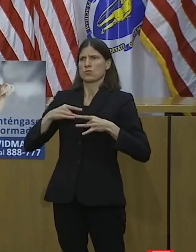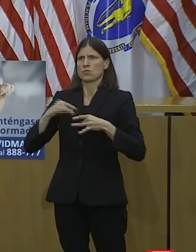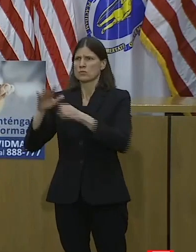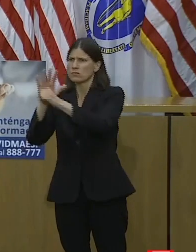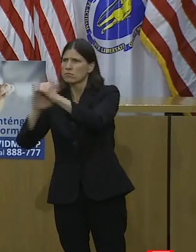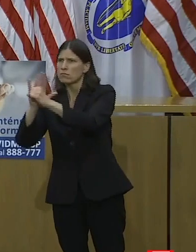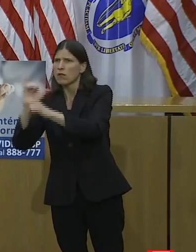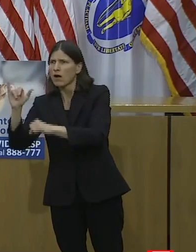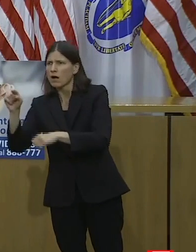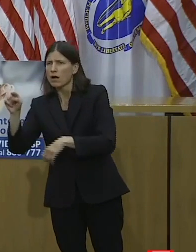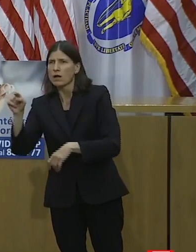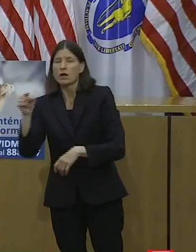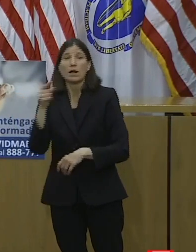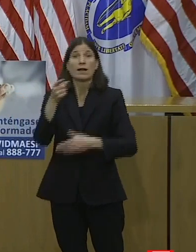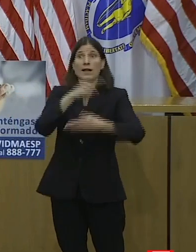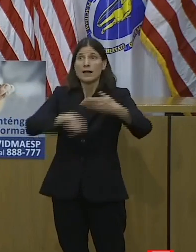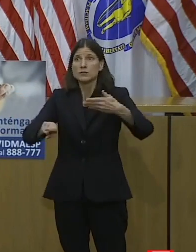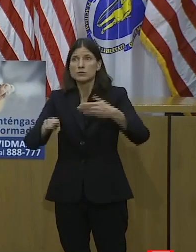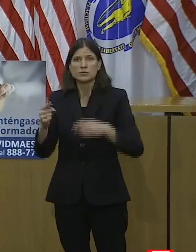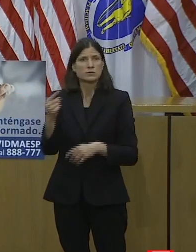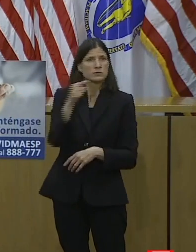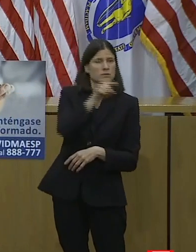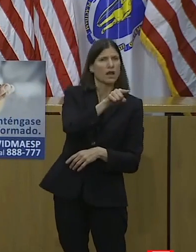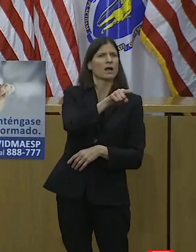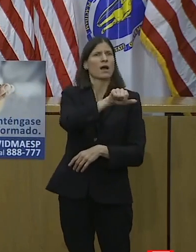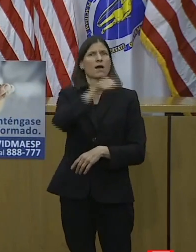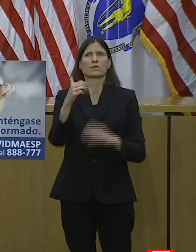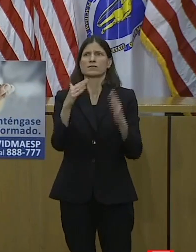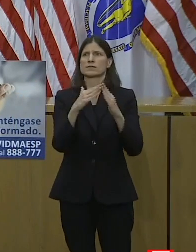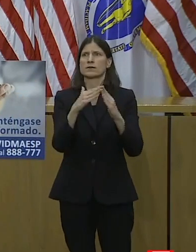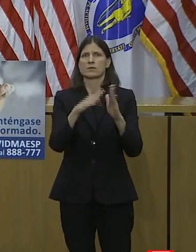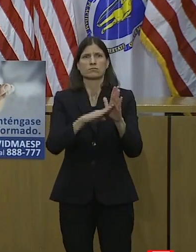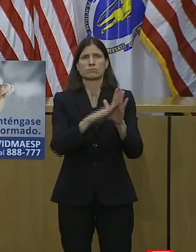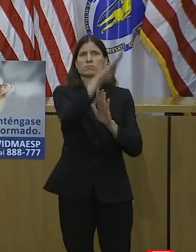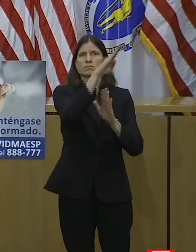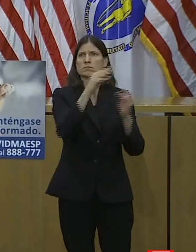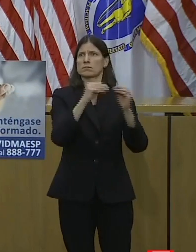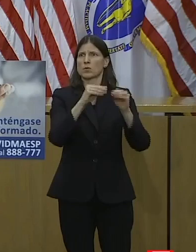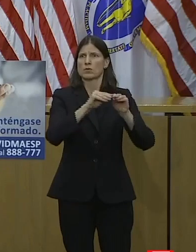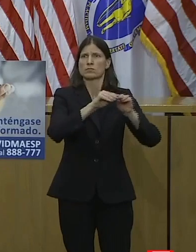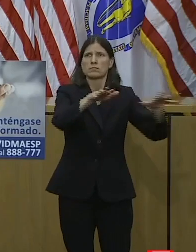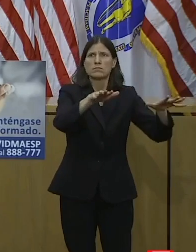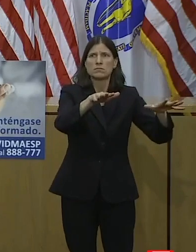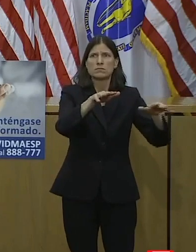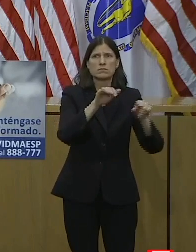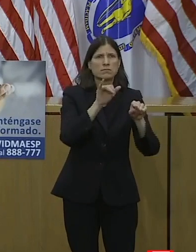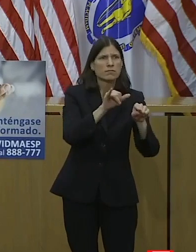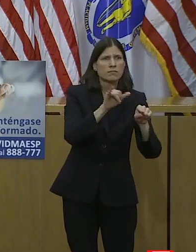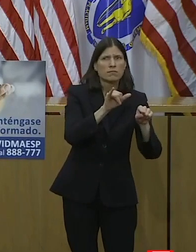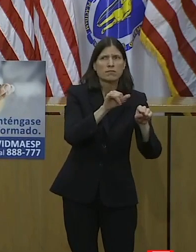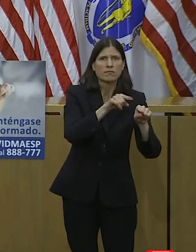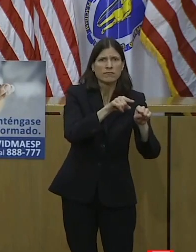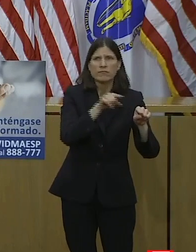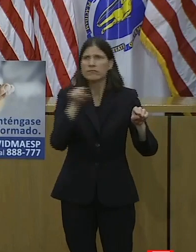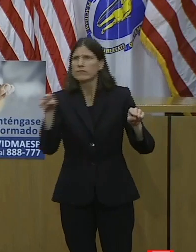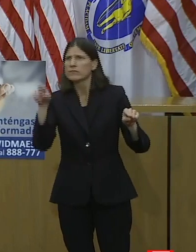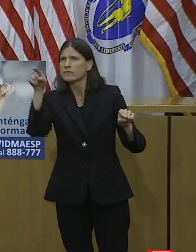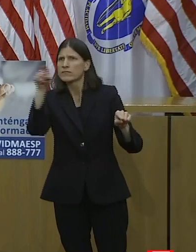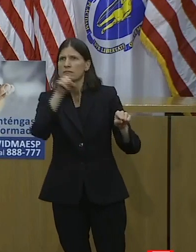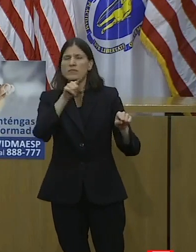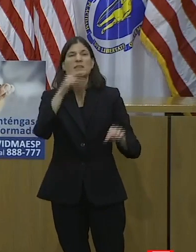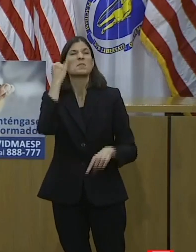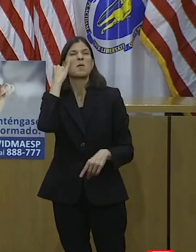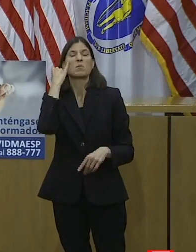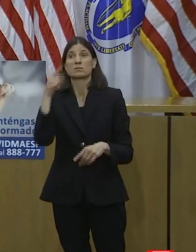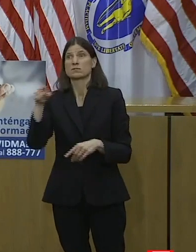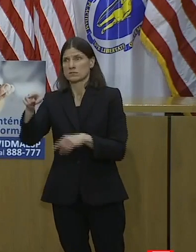a robust, like, drive-through testing, if I use, for example, use Patriots Place, okay, where we have drive-through testing and the like. Or if you have